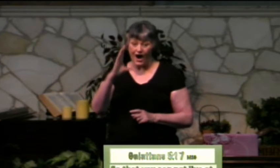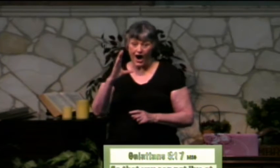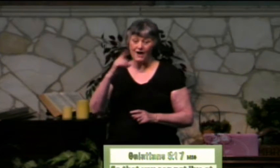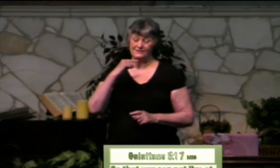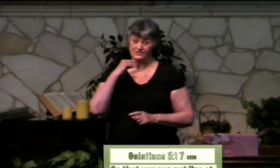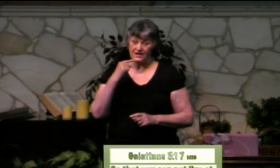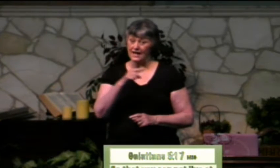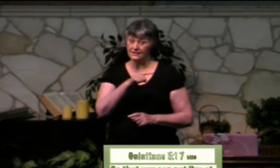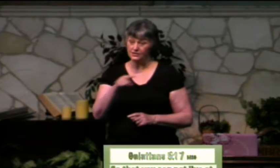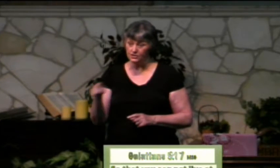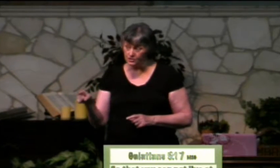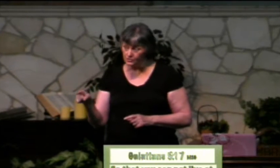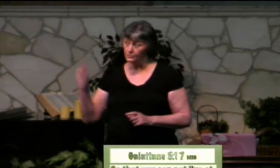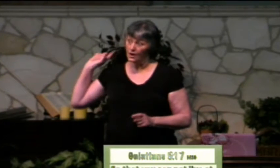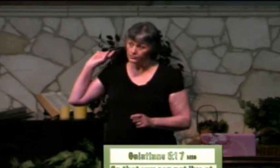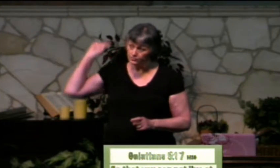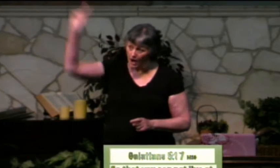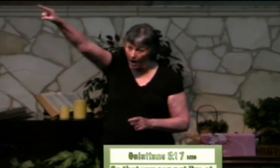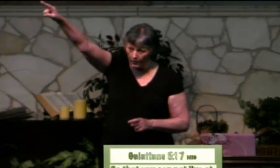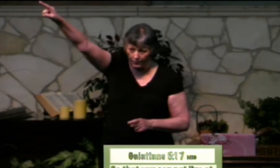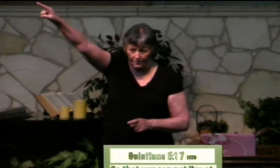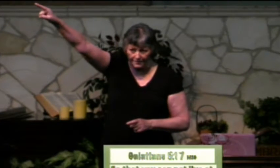God is telling you, go.